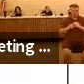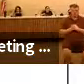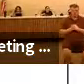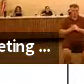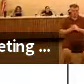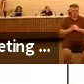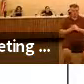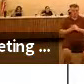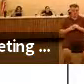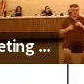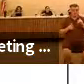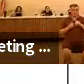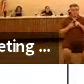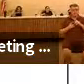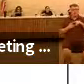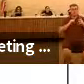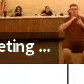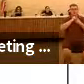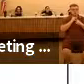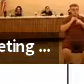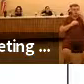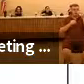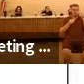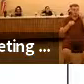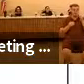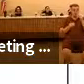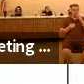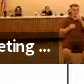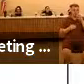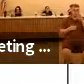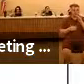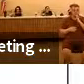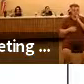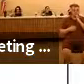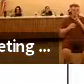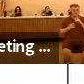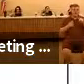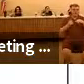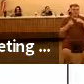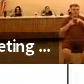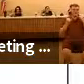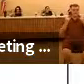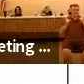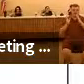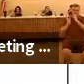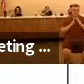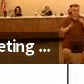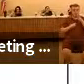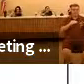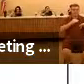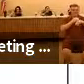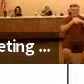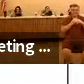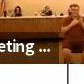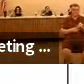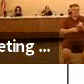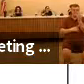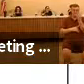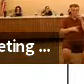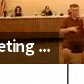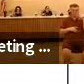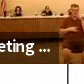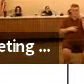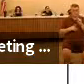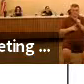The proposed stormwater management plan will enhance existing 4 ponds, which